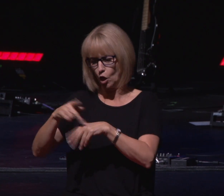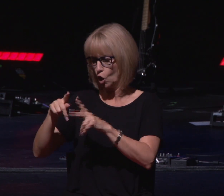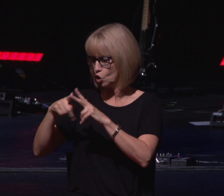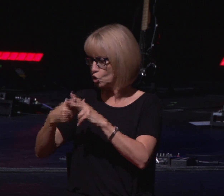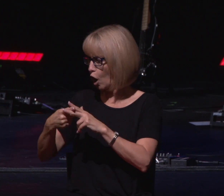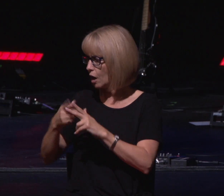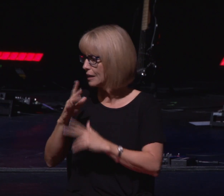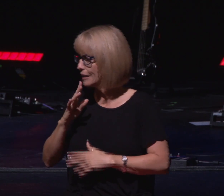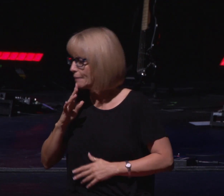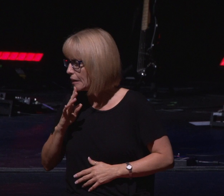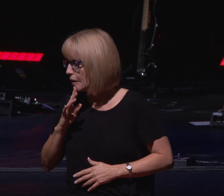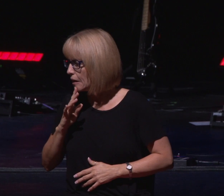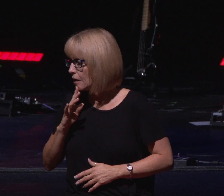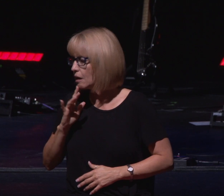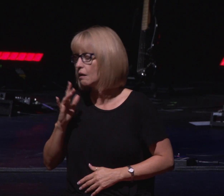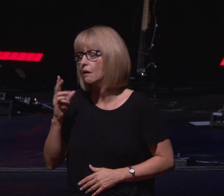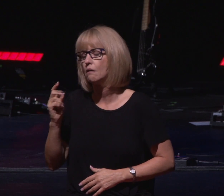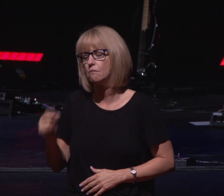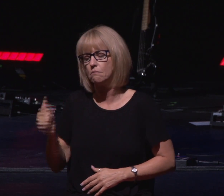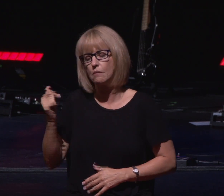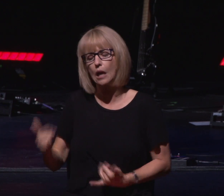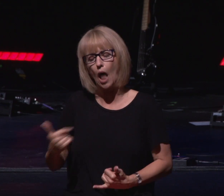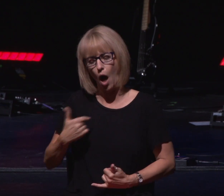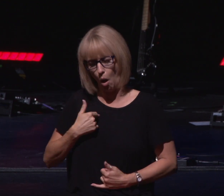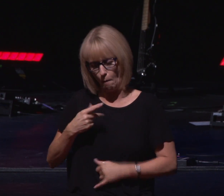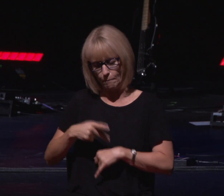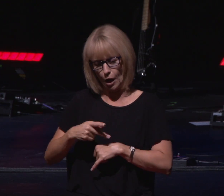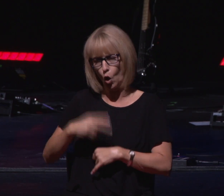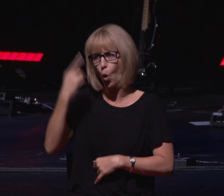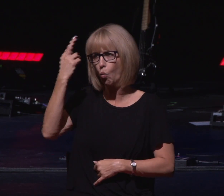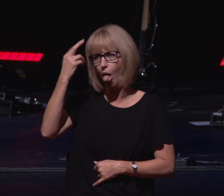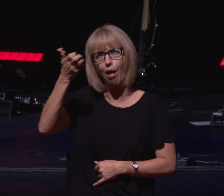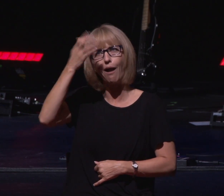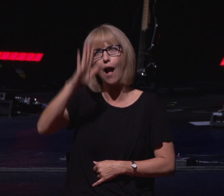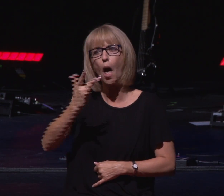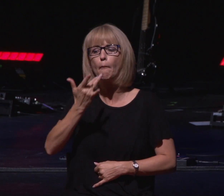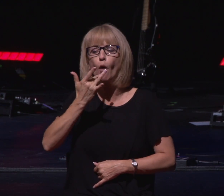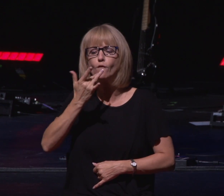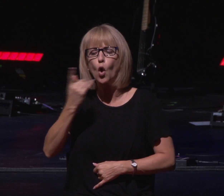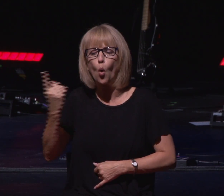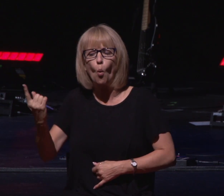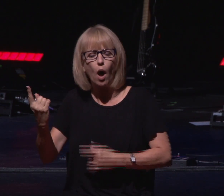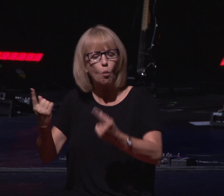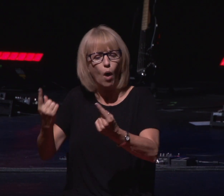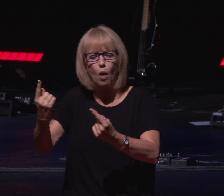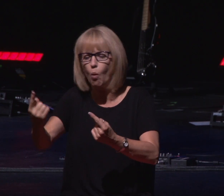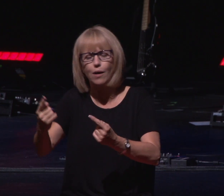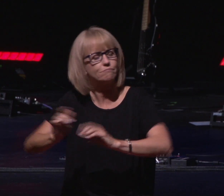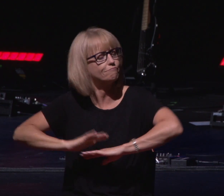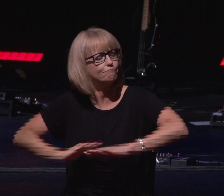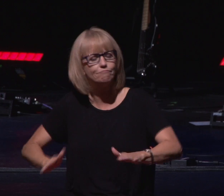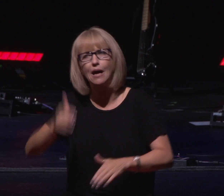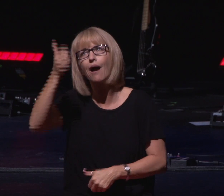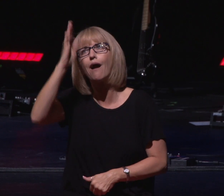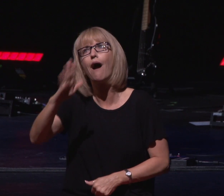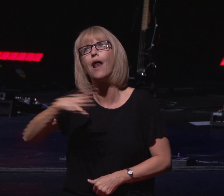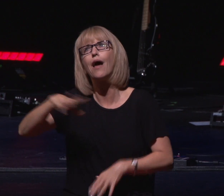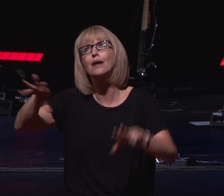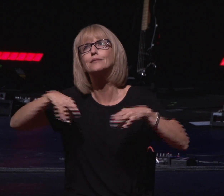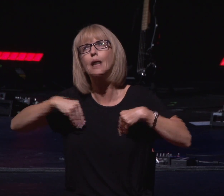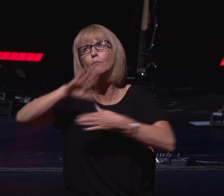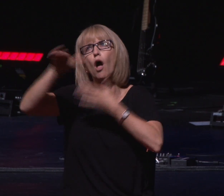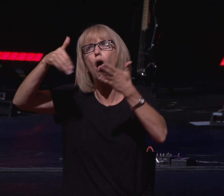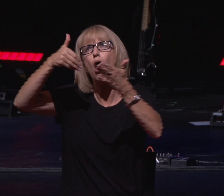now realize how true it is that God does not show favoritism, but accepts men from every nation, that